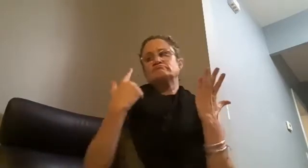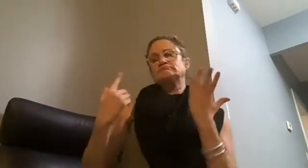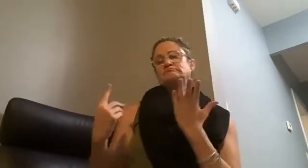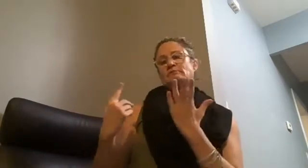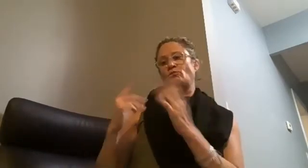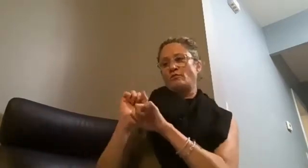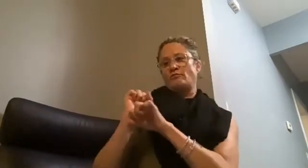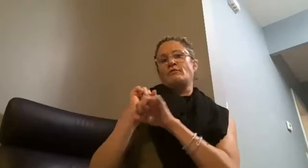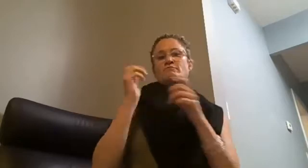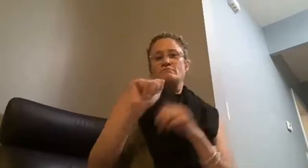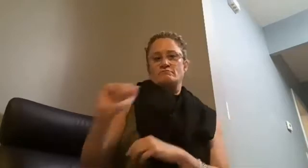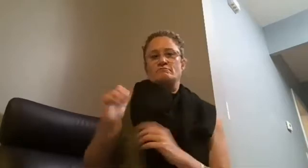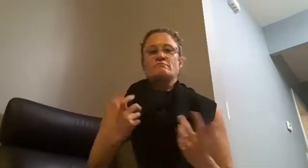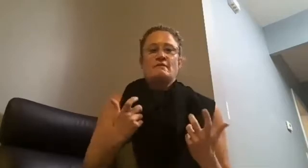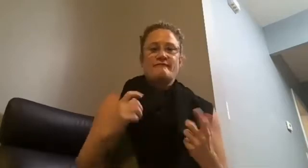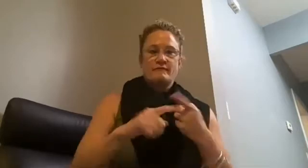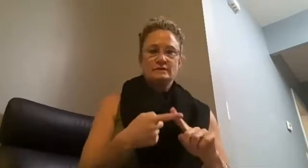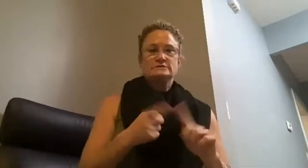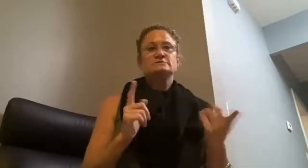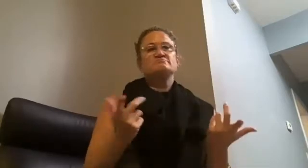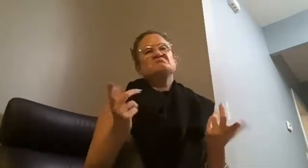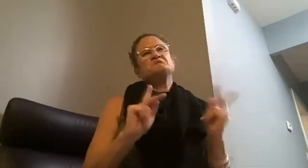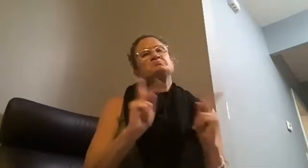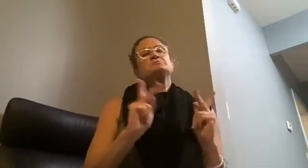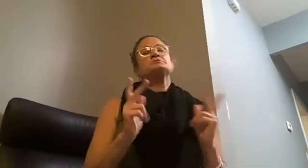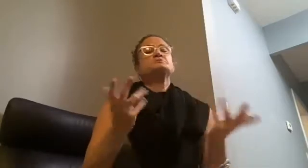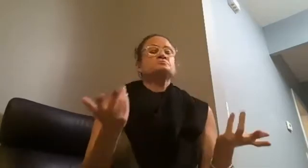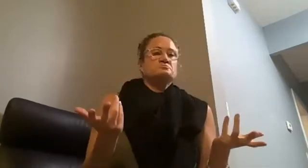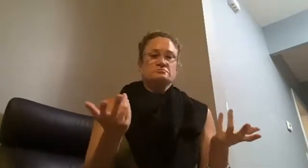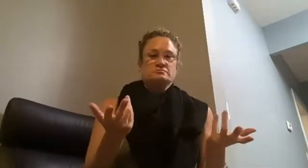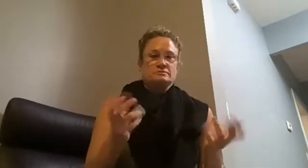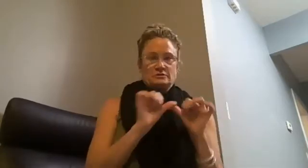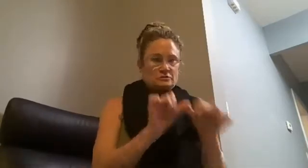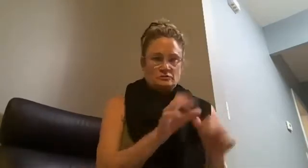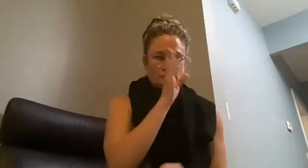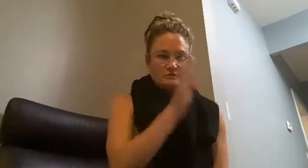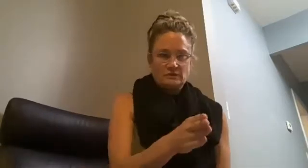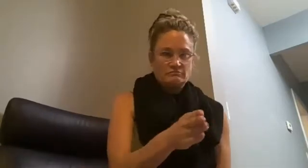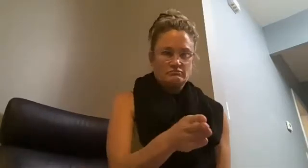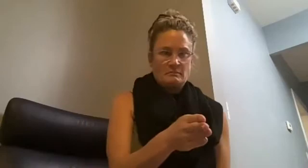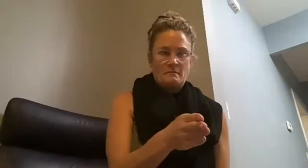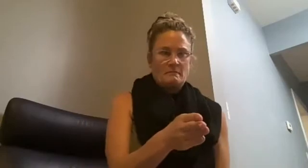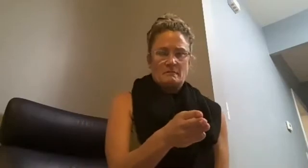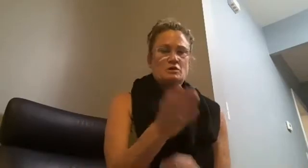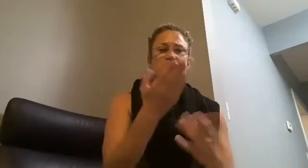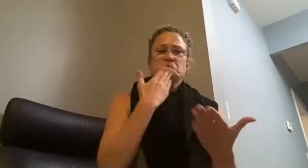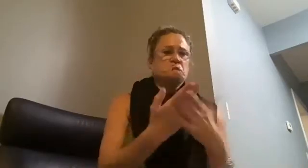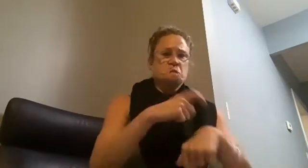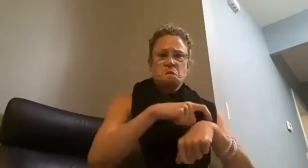friends, and I often hear people who have stayed sober in AA for substantial periods of time, like sometimes years,